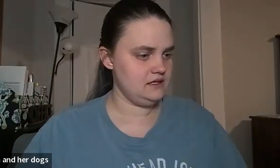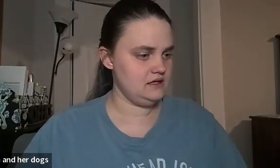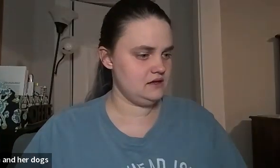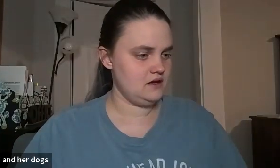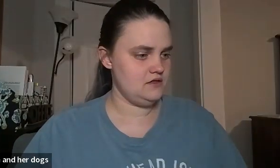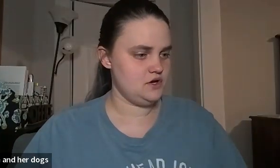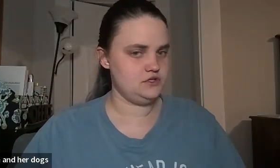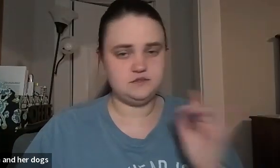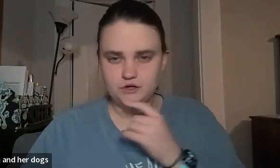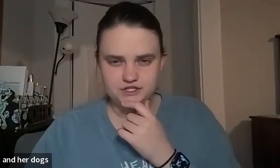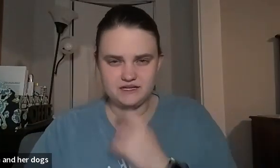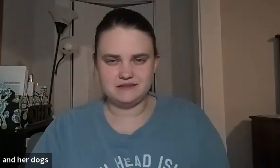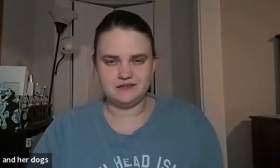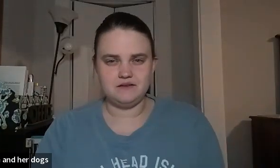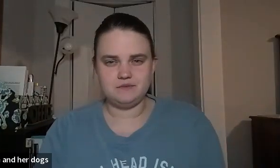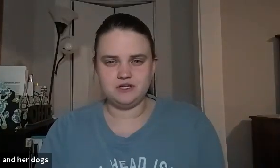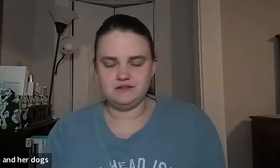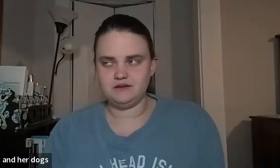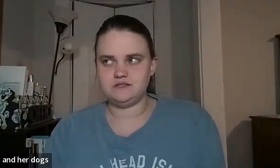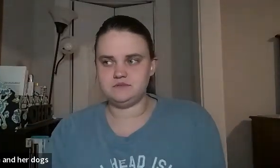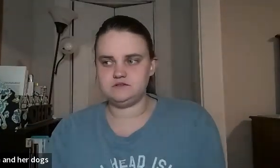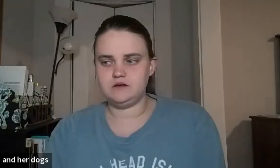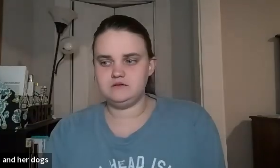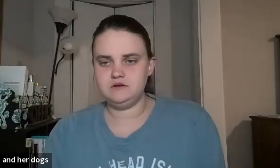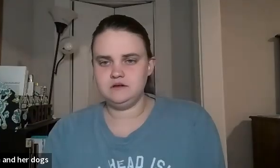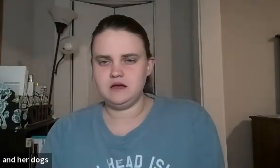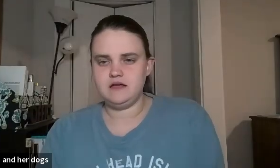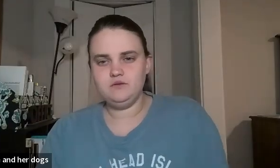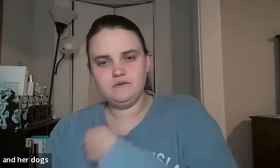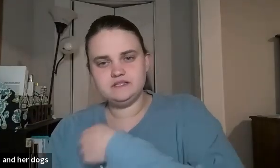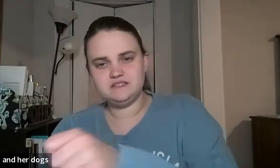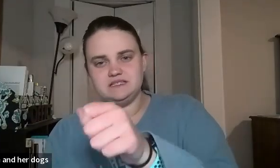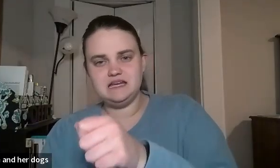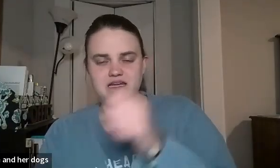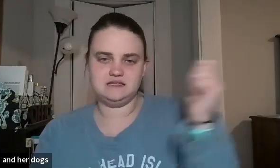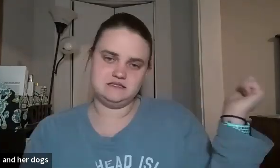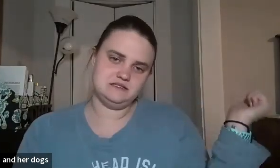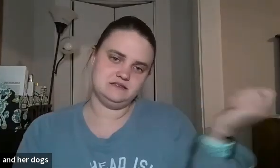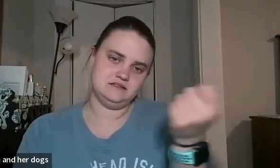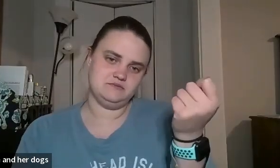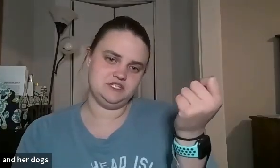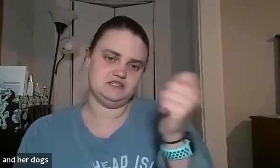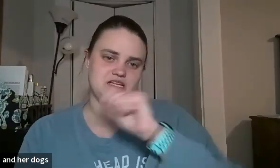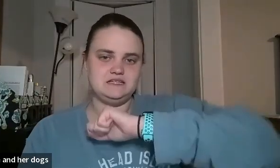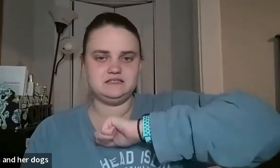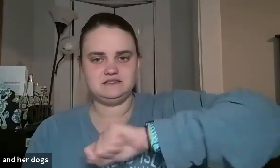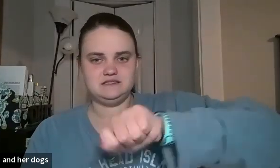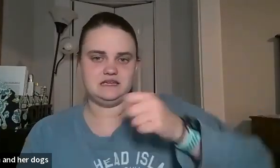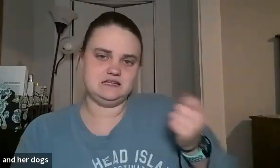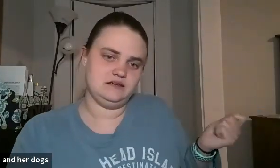Any other sports you guys can think of? I'm trying to think of some as well. I think we've always done tennis, mentioned tennis, like